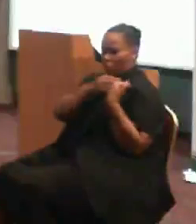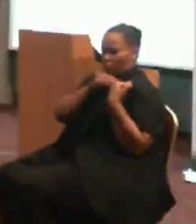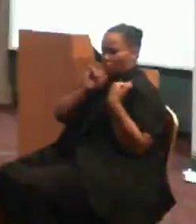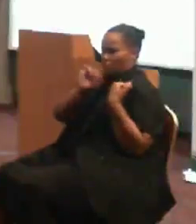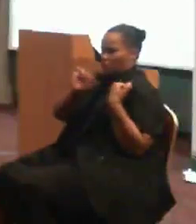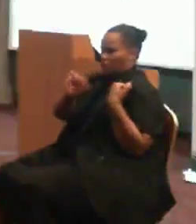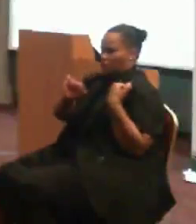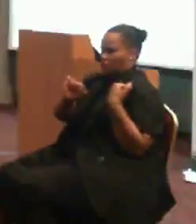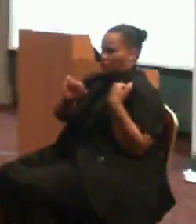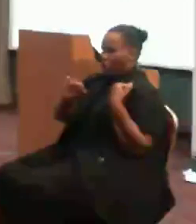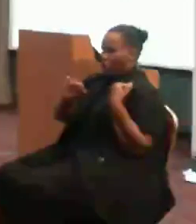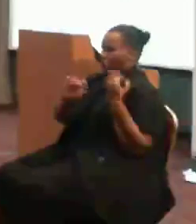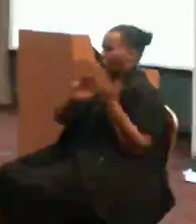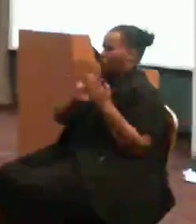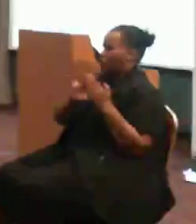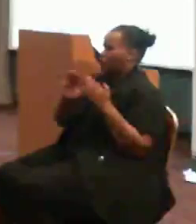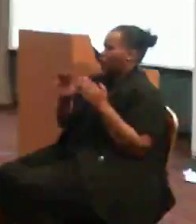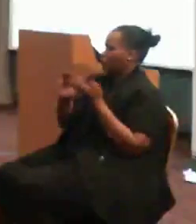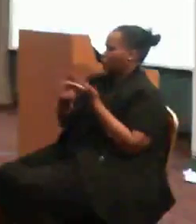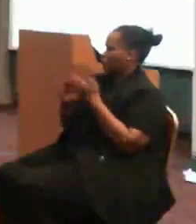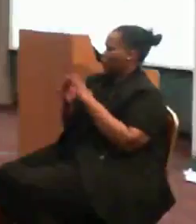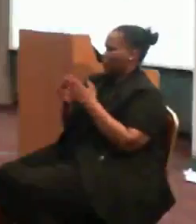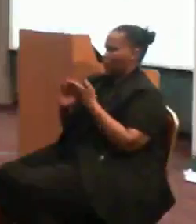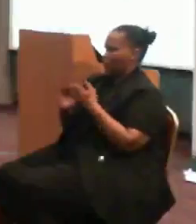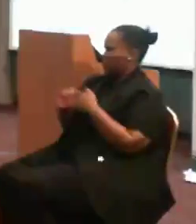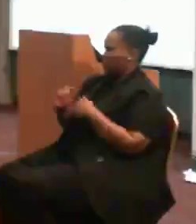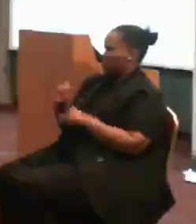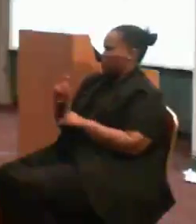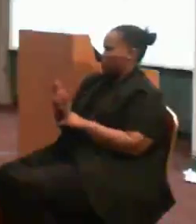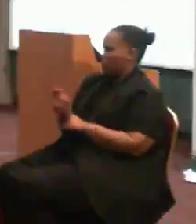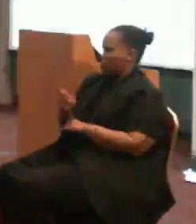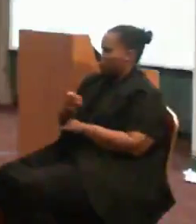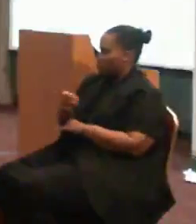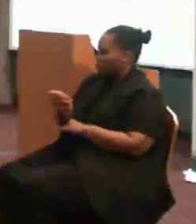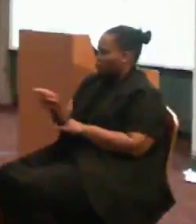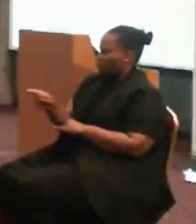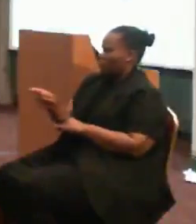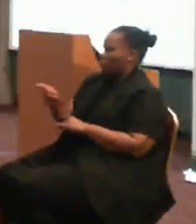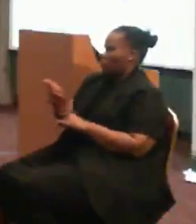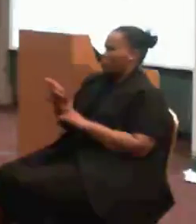the poor South African public? And to what extent has it affected